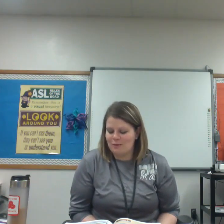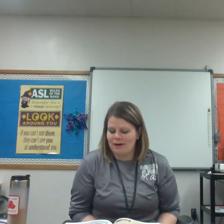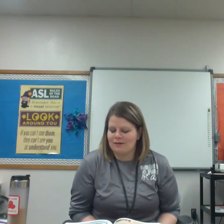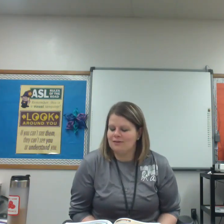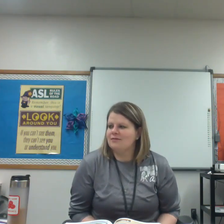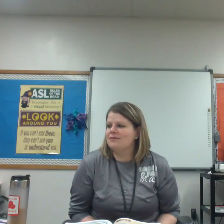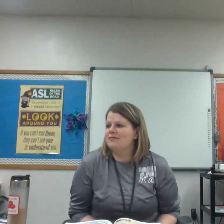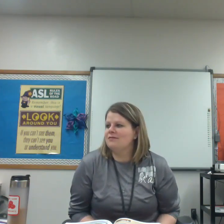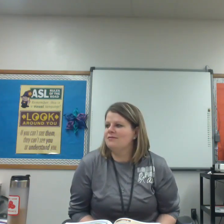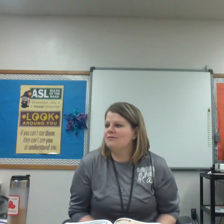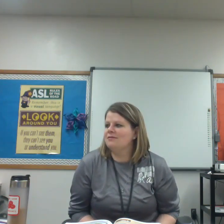one.